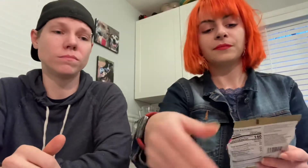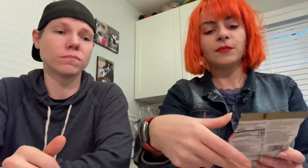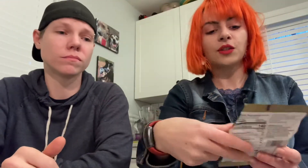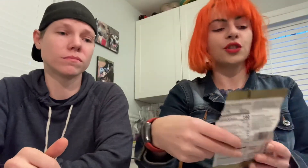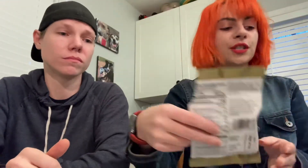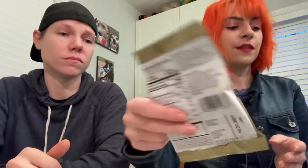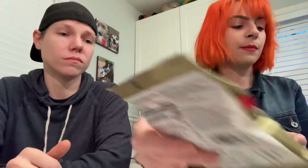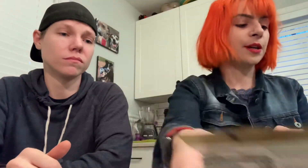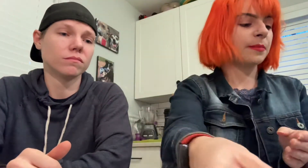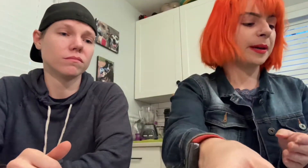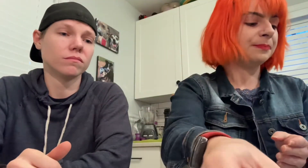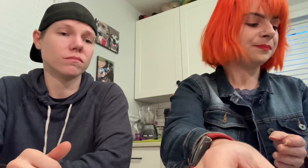It's just a different marzipan.